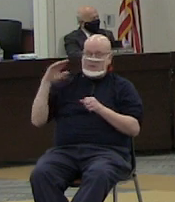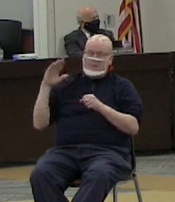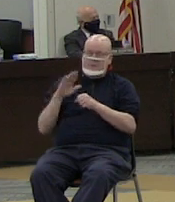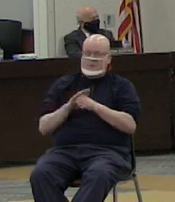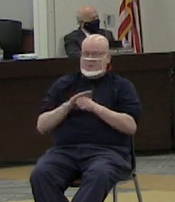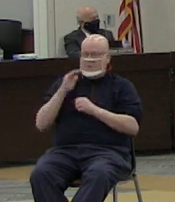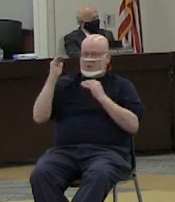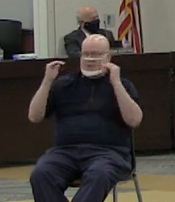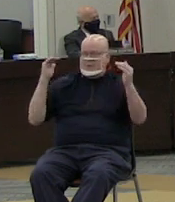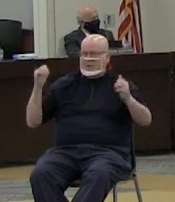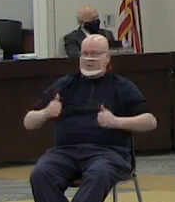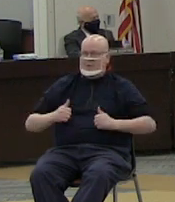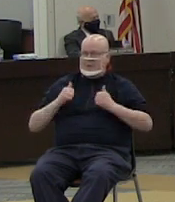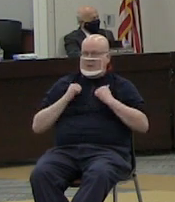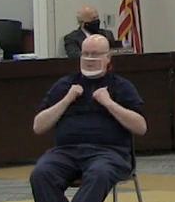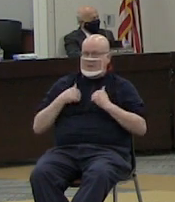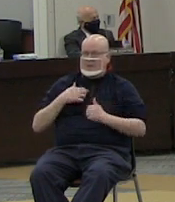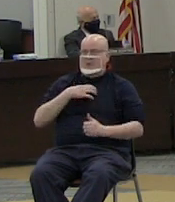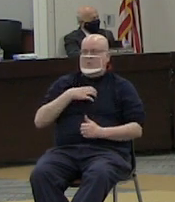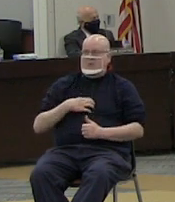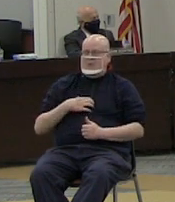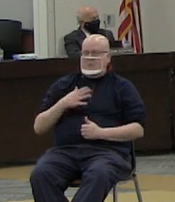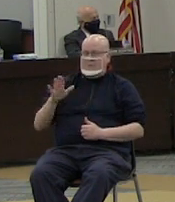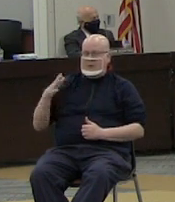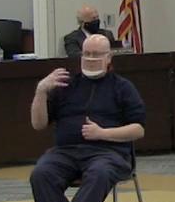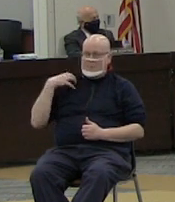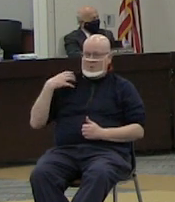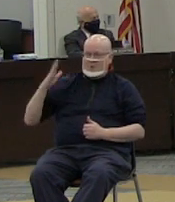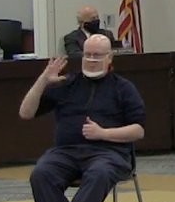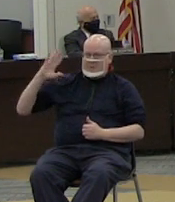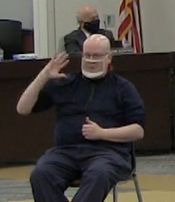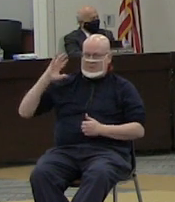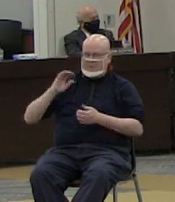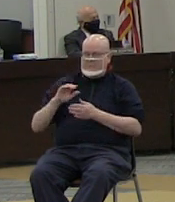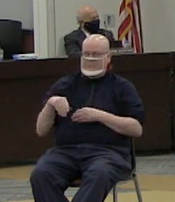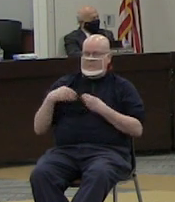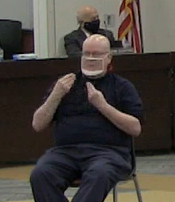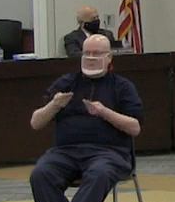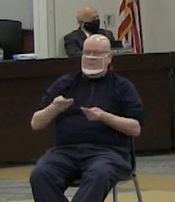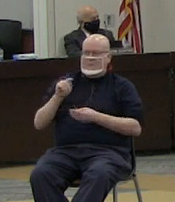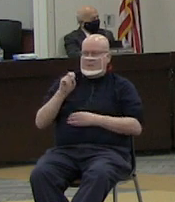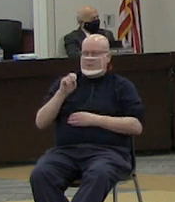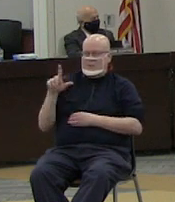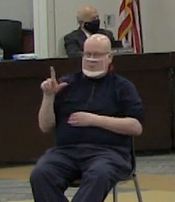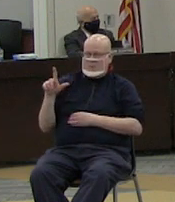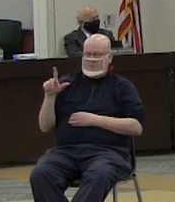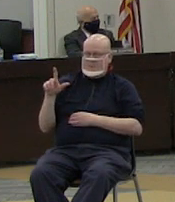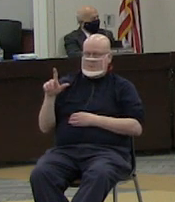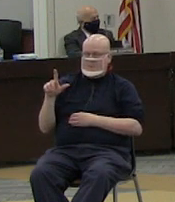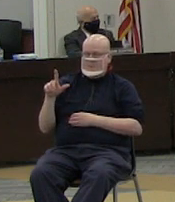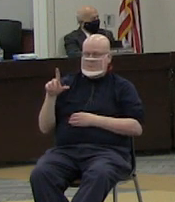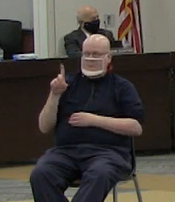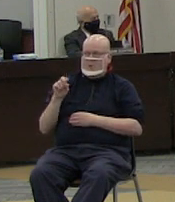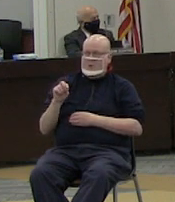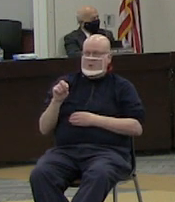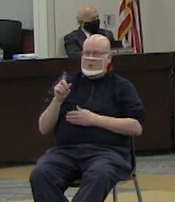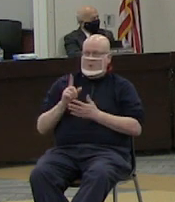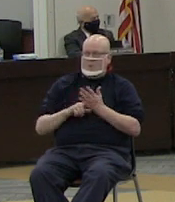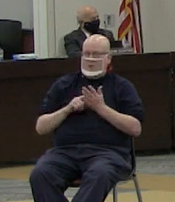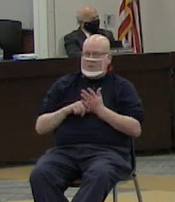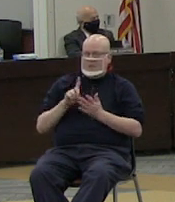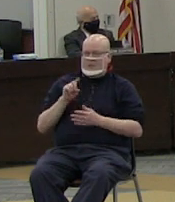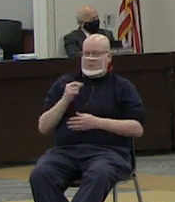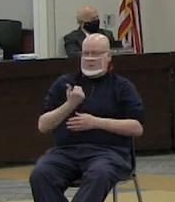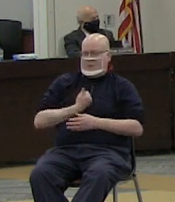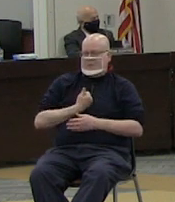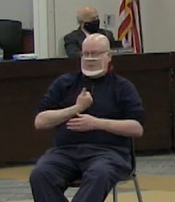life, I wish I had an employer then that would give me the tools to do what I had to do on